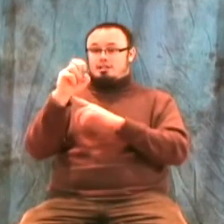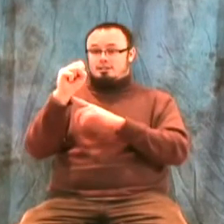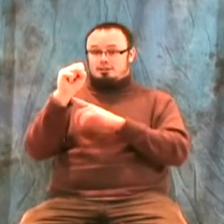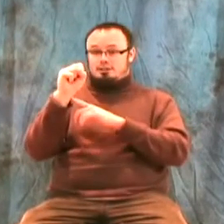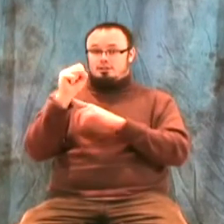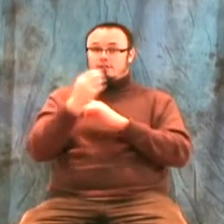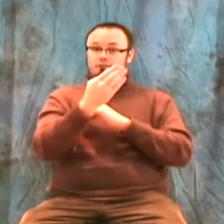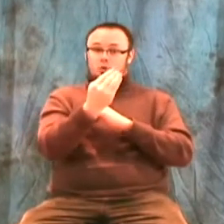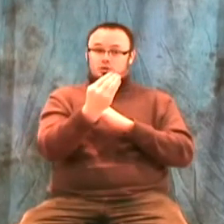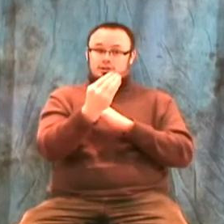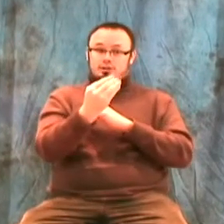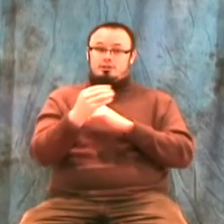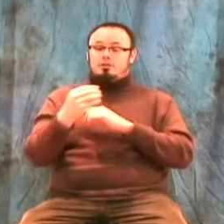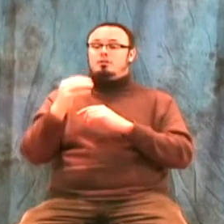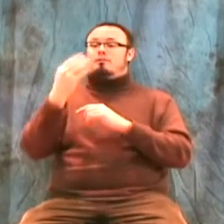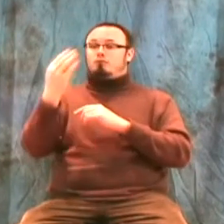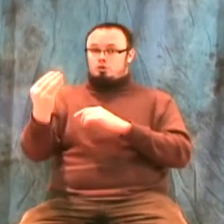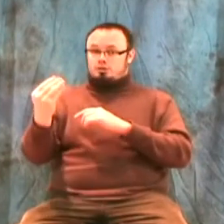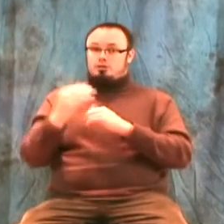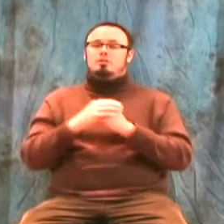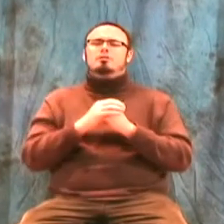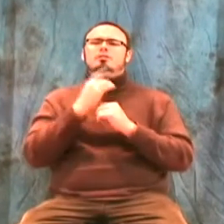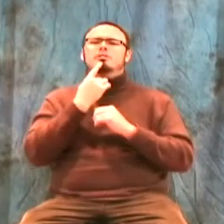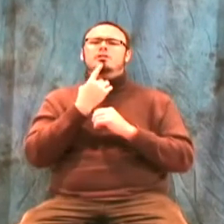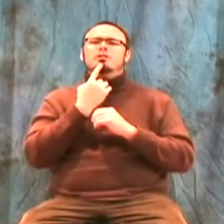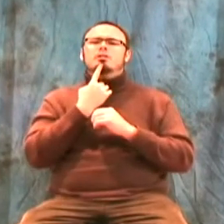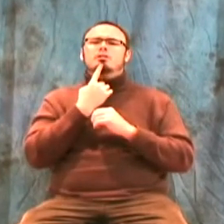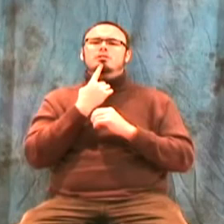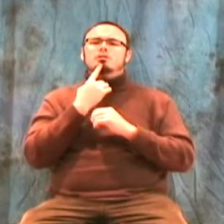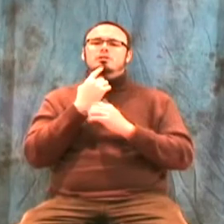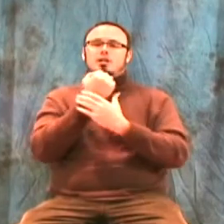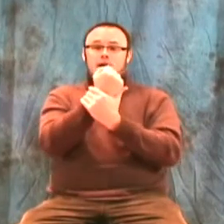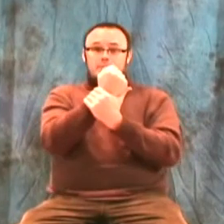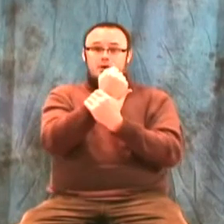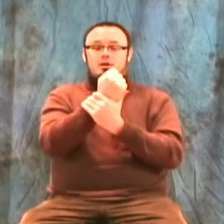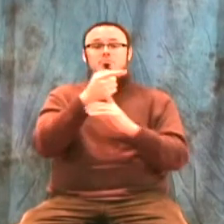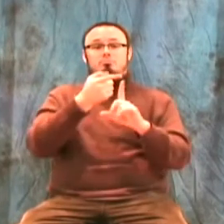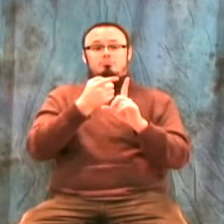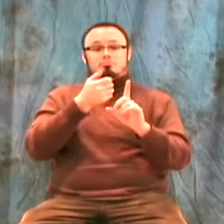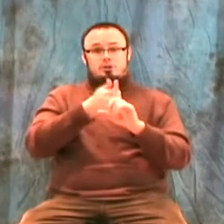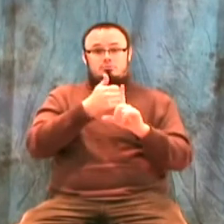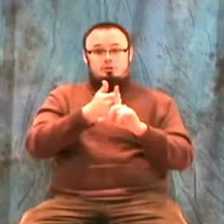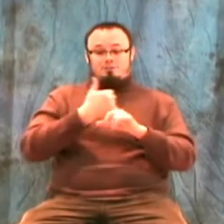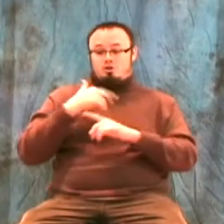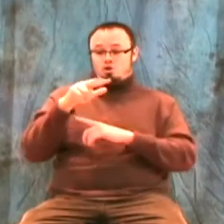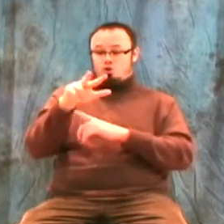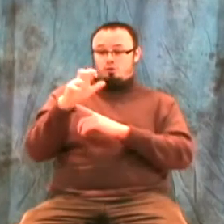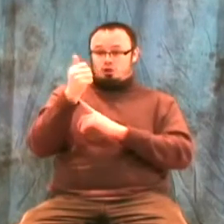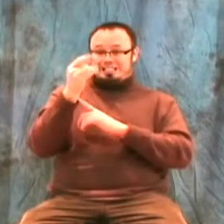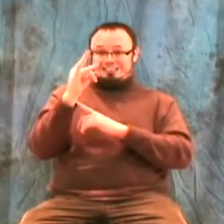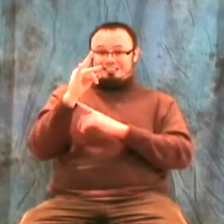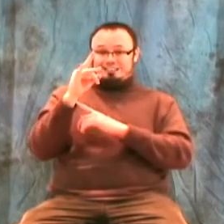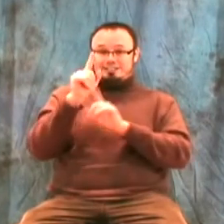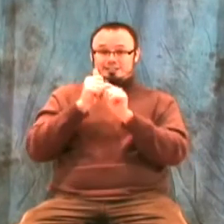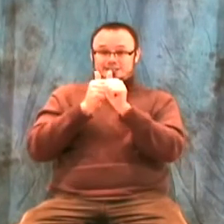verse 14, it says that Abraham took 318 disciples with him to save his nephew